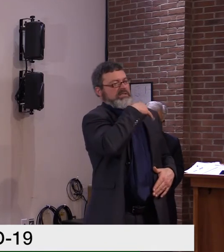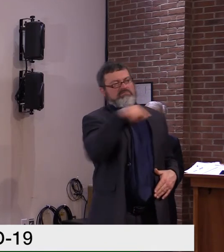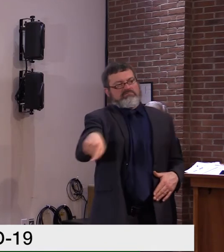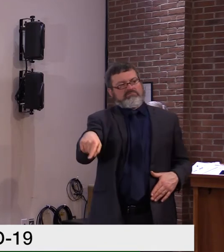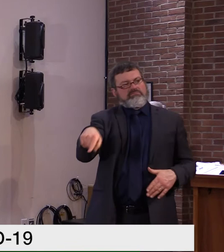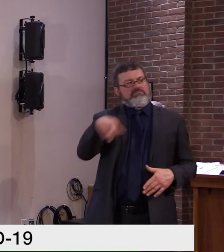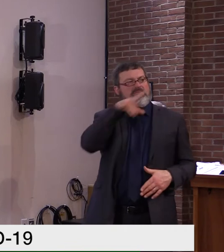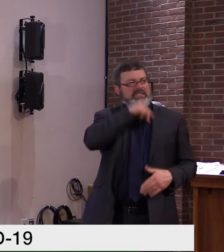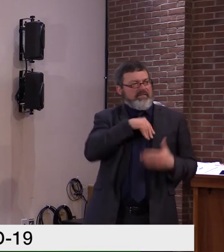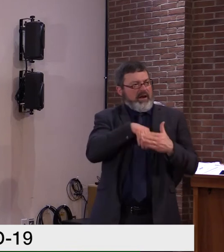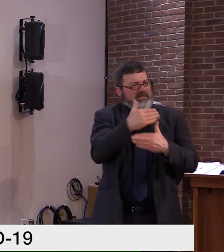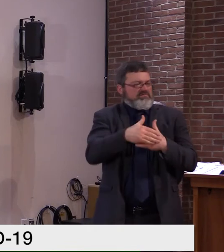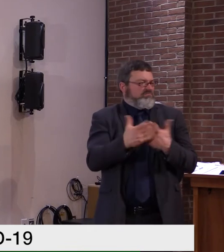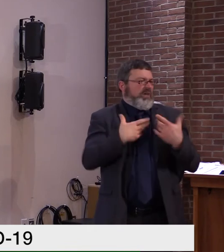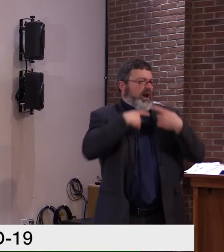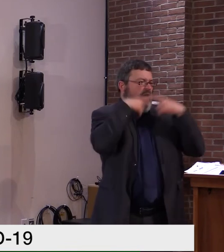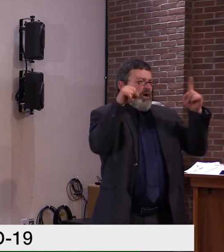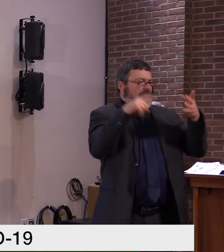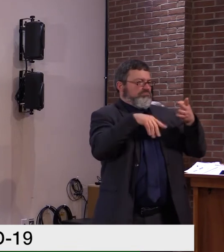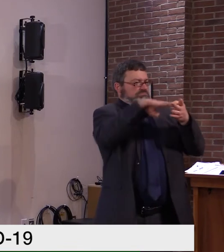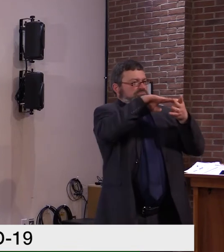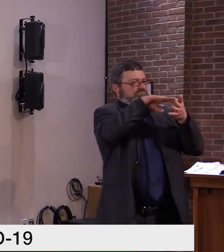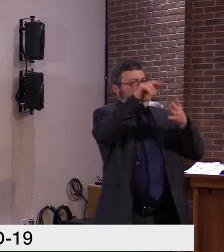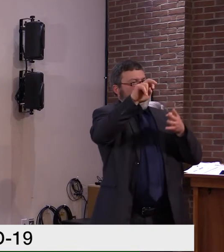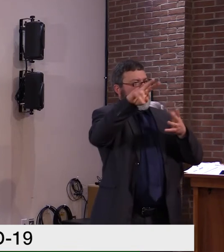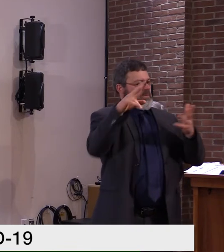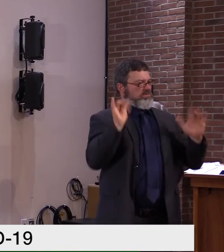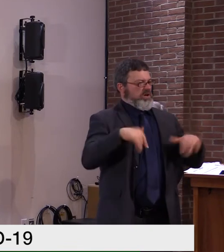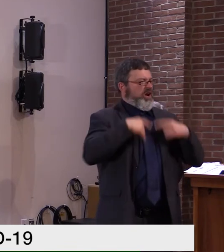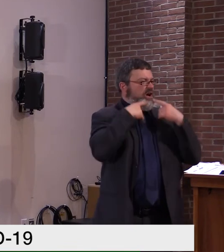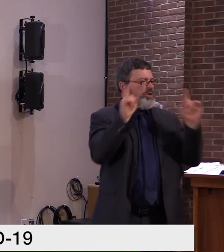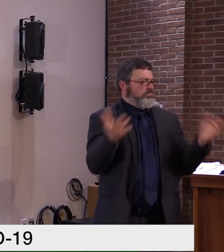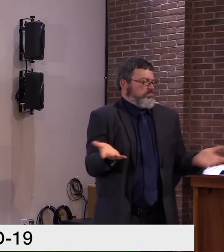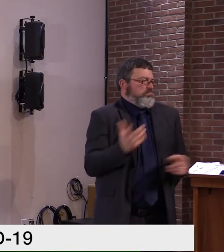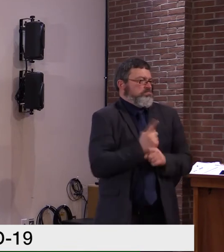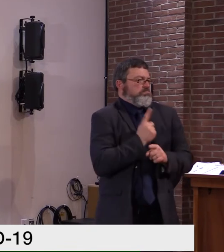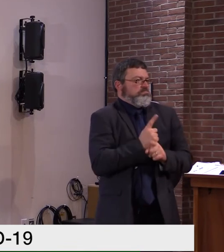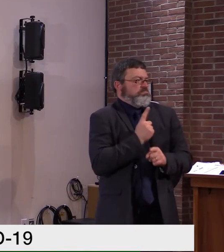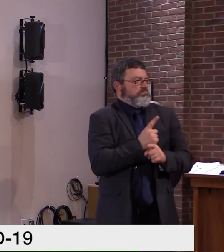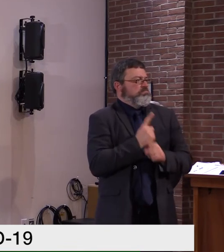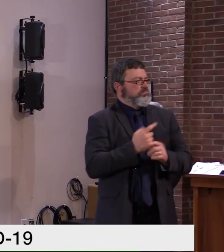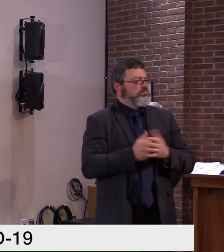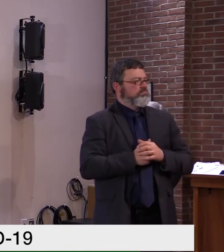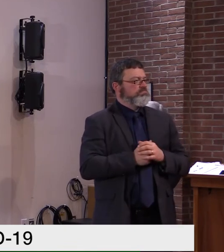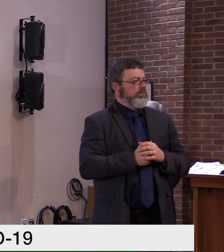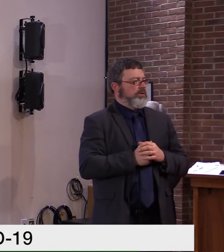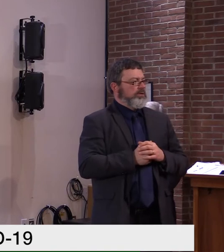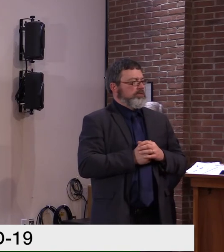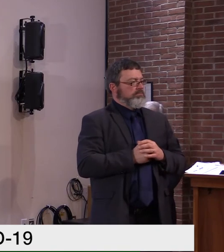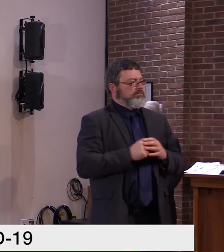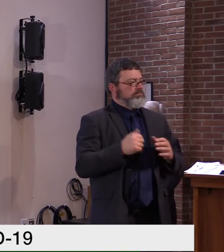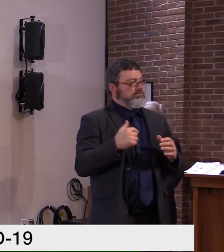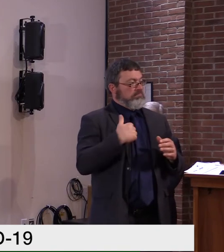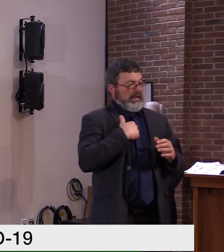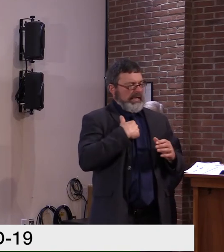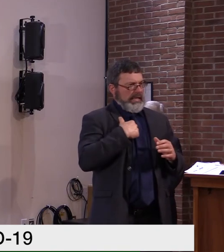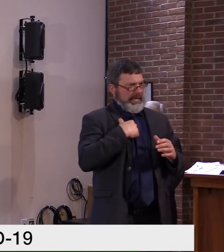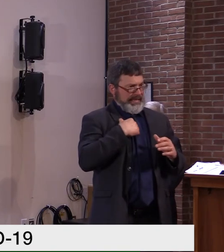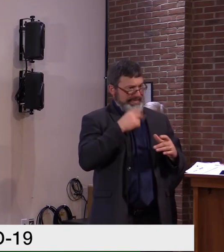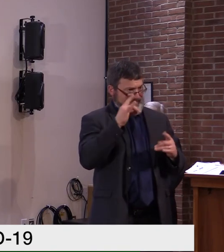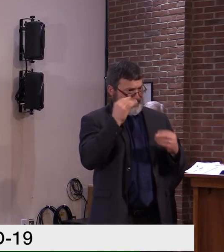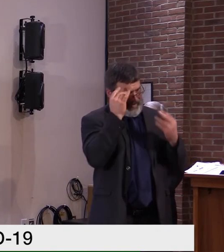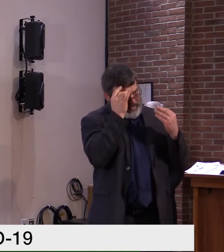and after we saw the outbreaks there. So I don't think that would have done a lot of good unless we could have,